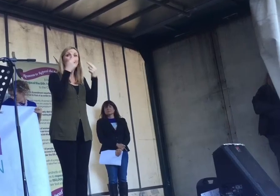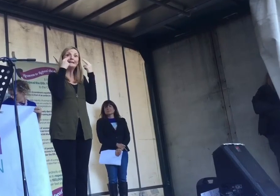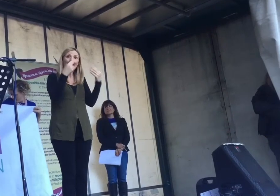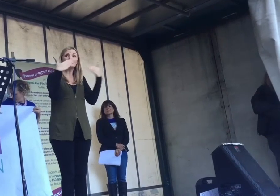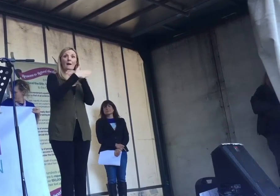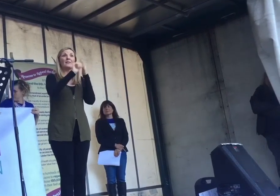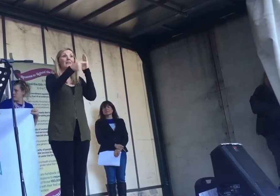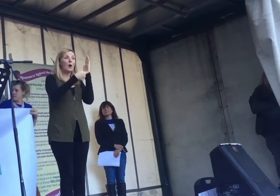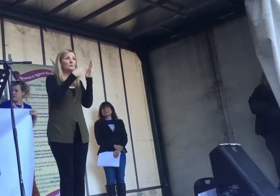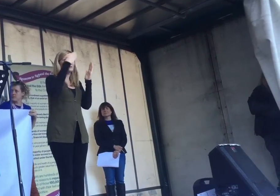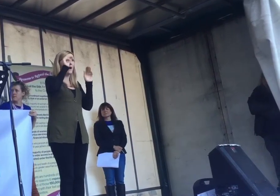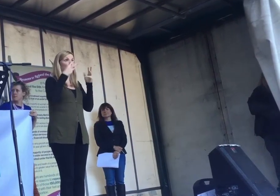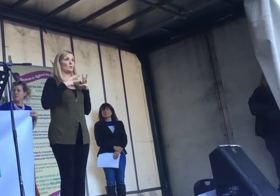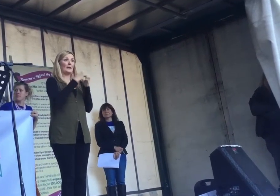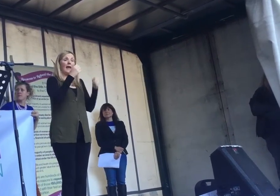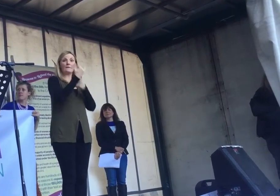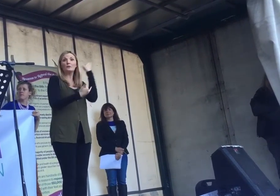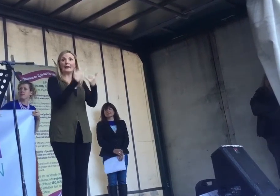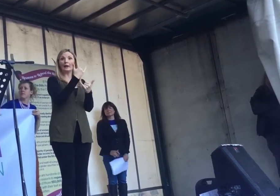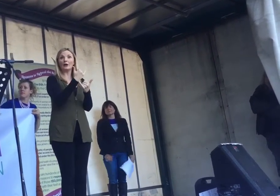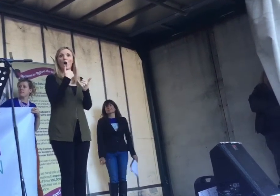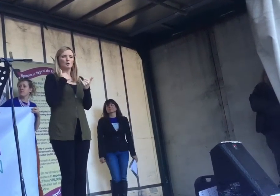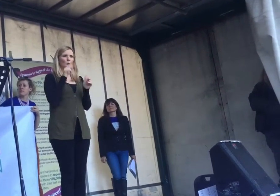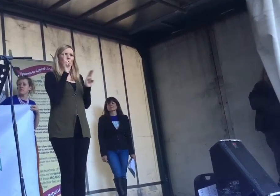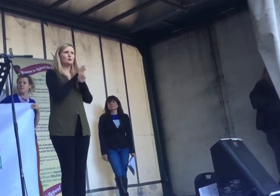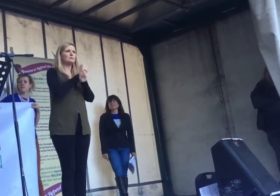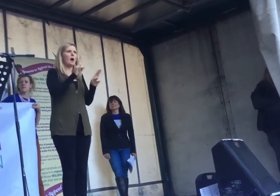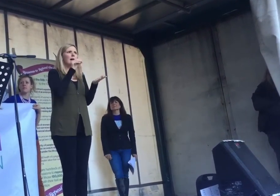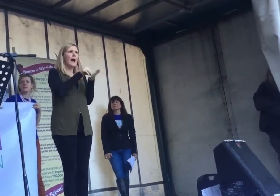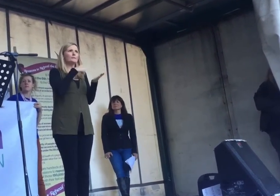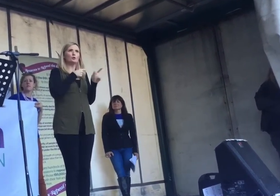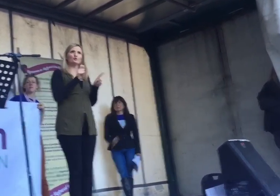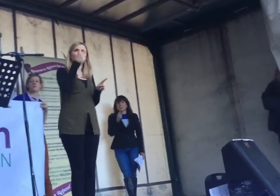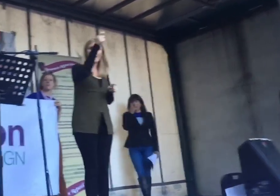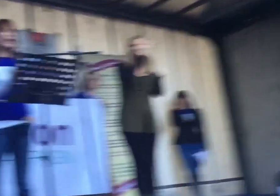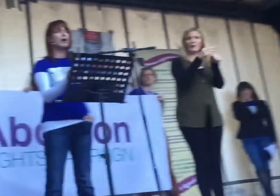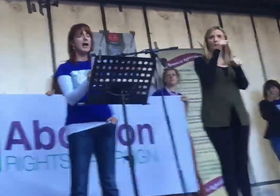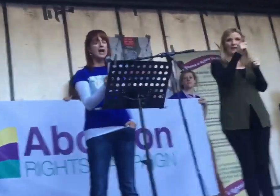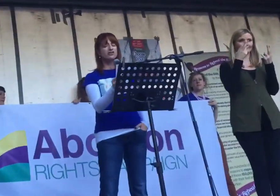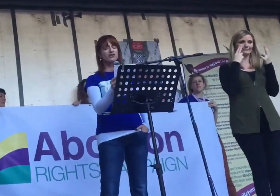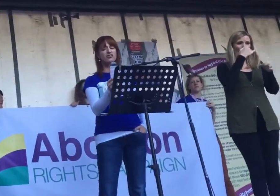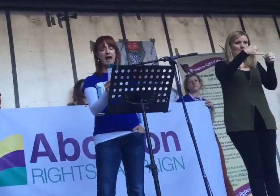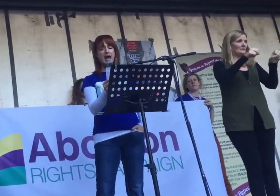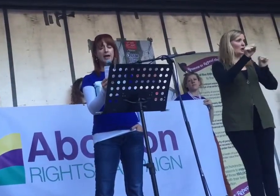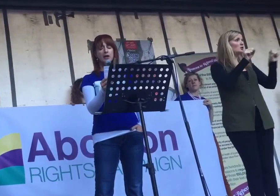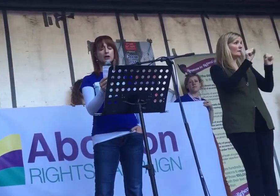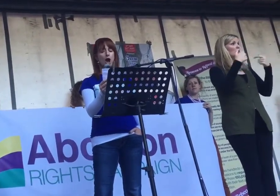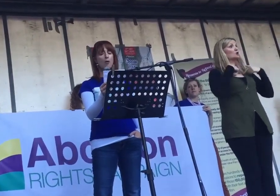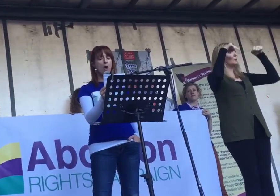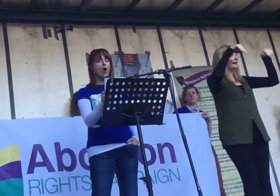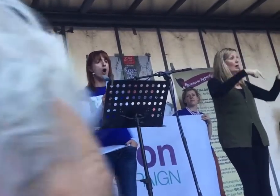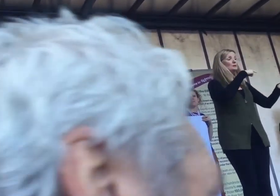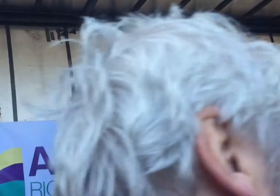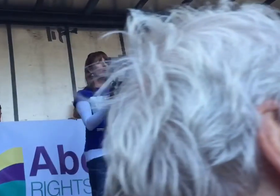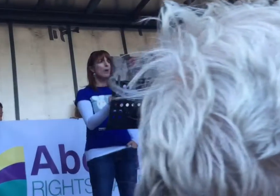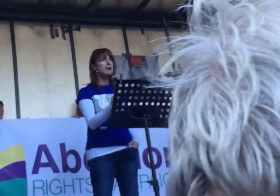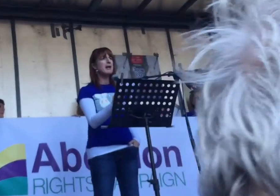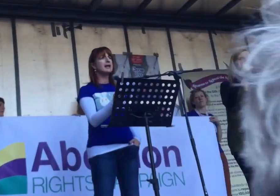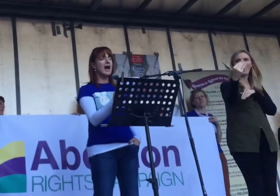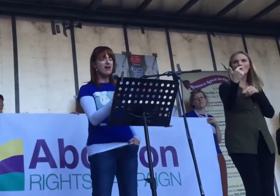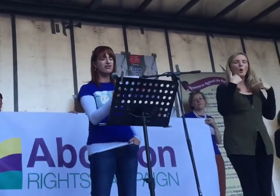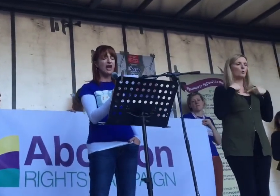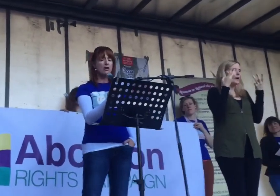Irish women every year, which we shouldn't have to travel for. We're here to say no more will